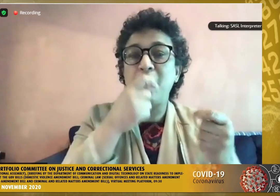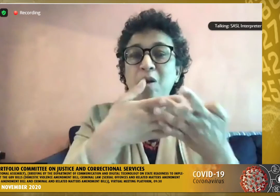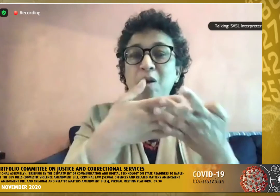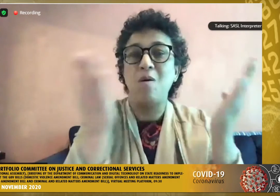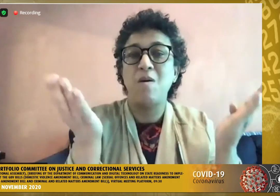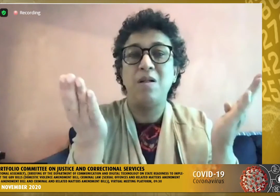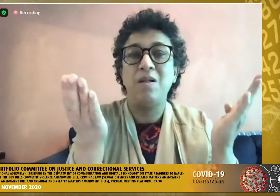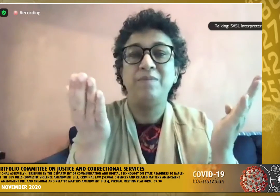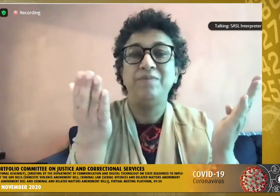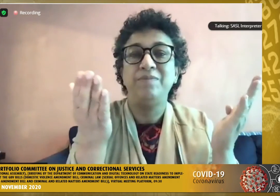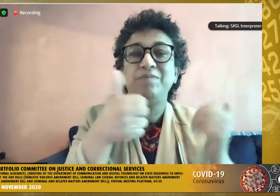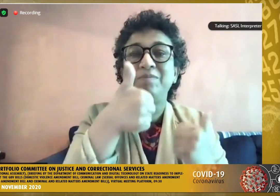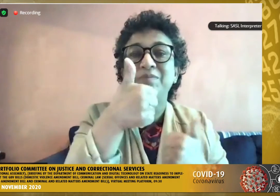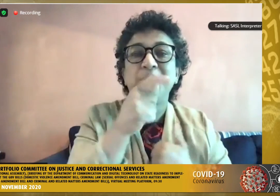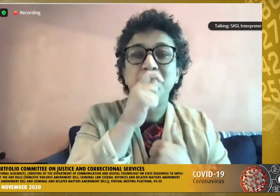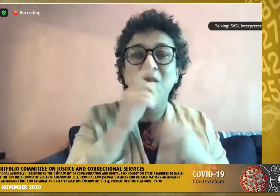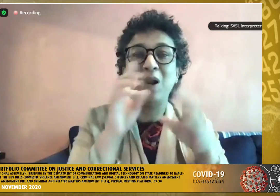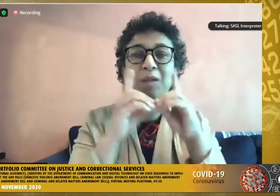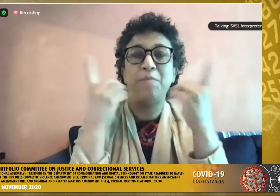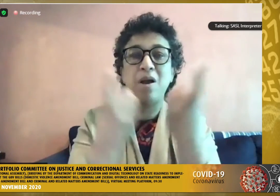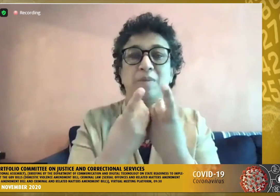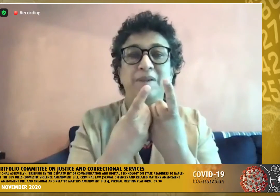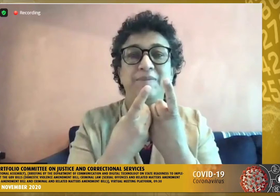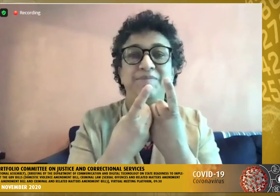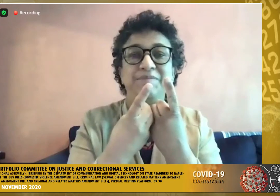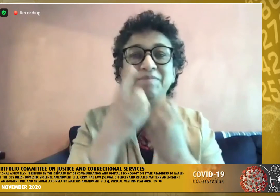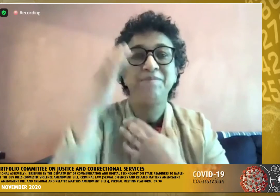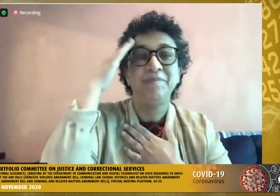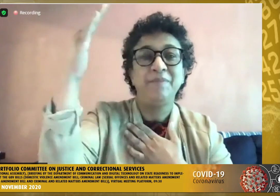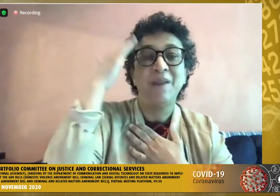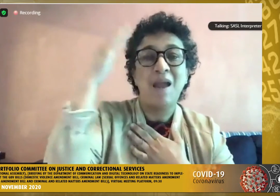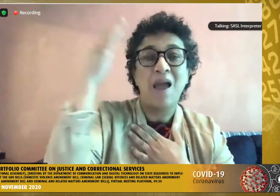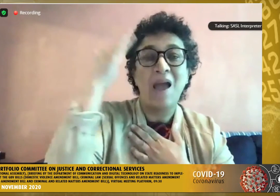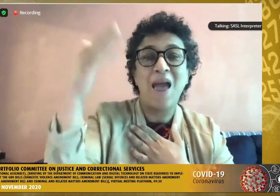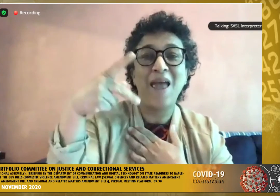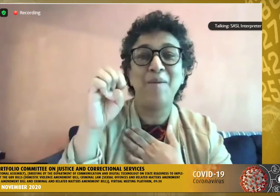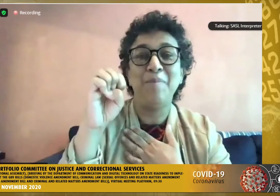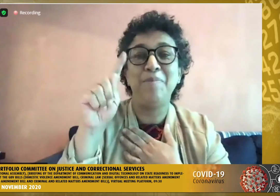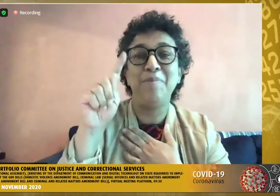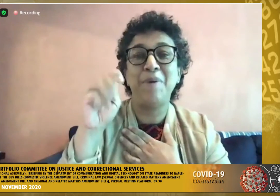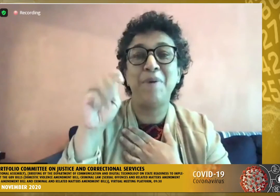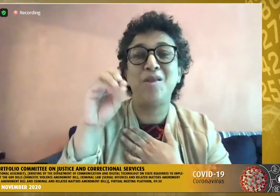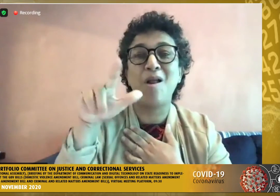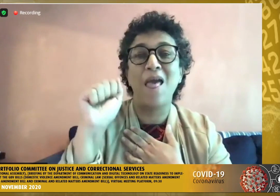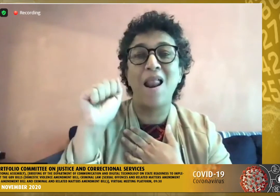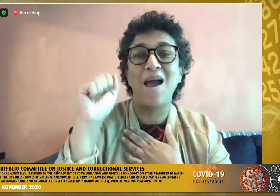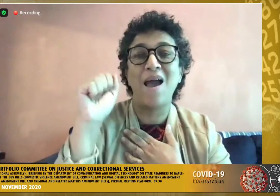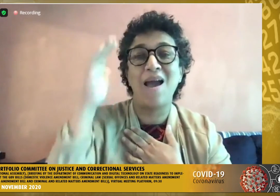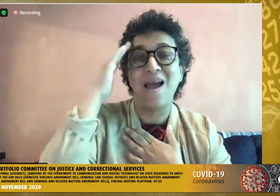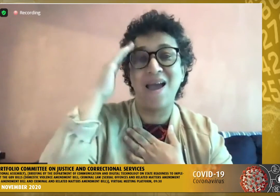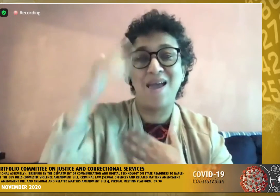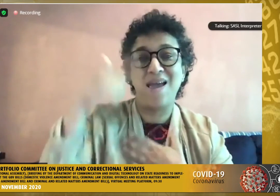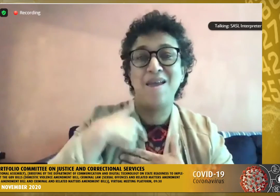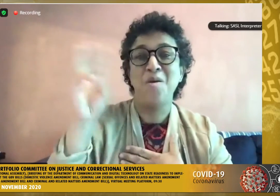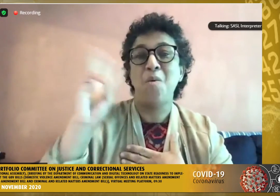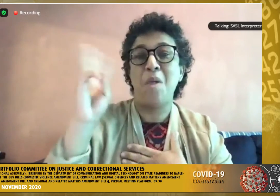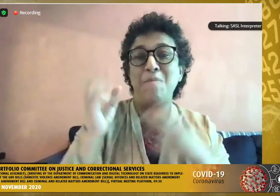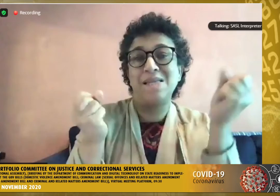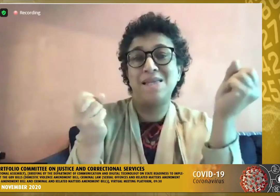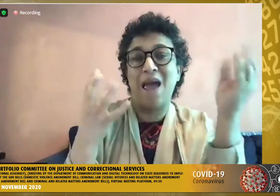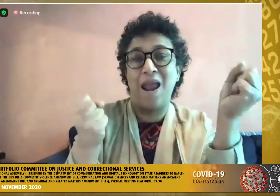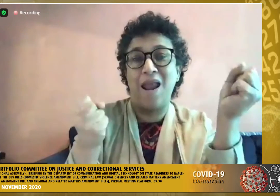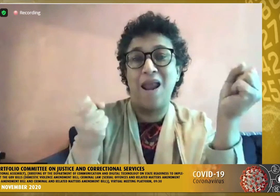Okay. Good morning, everybody, and thank you very much, Chair. And good morning to the departments,